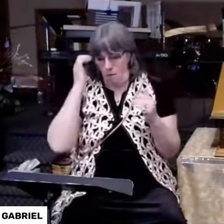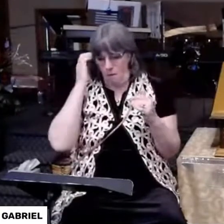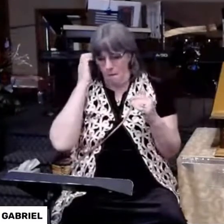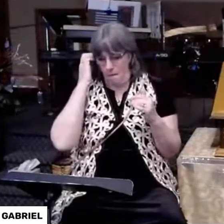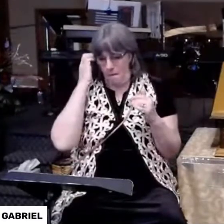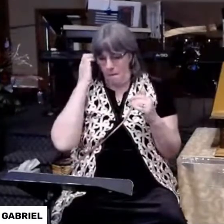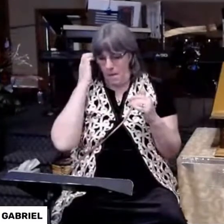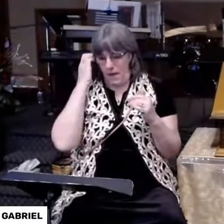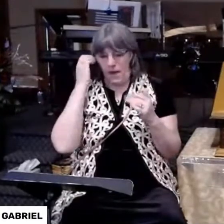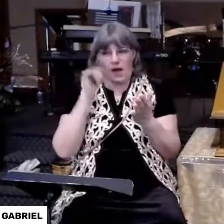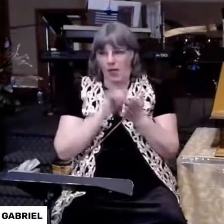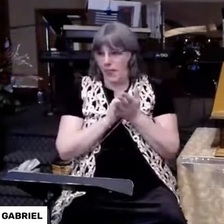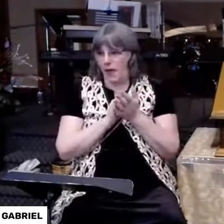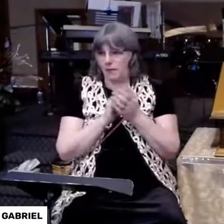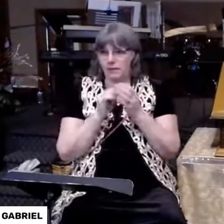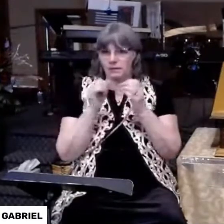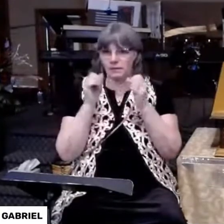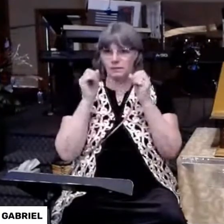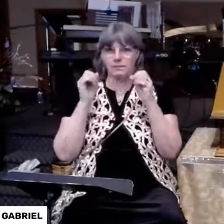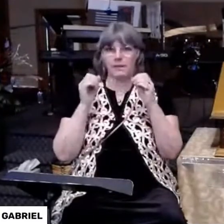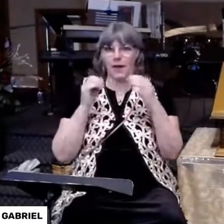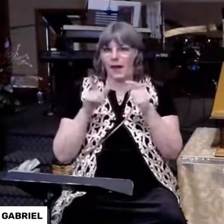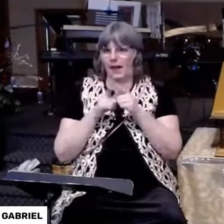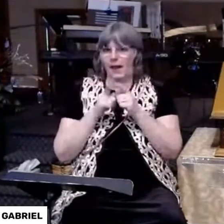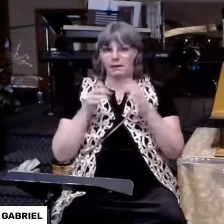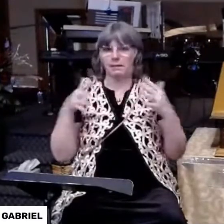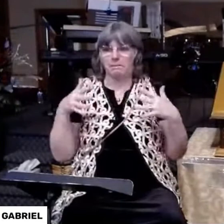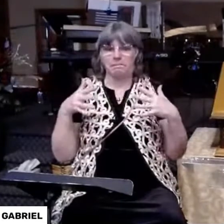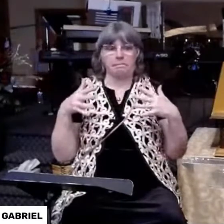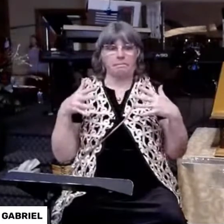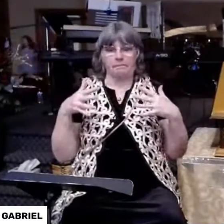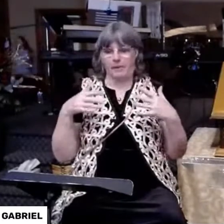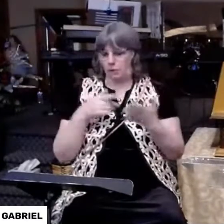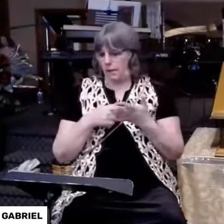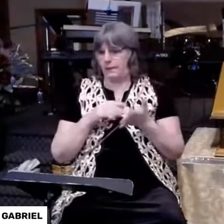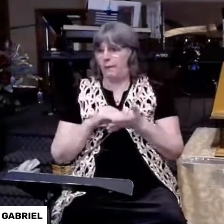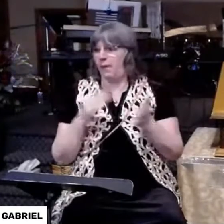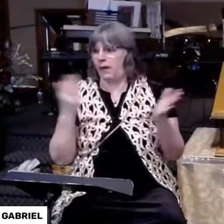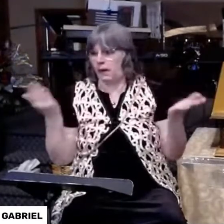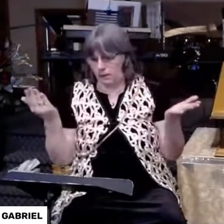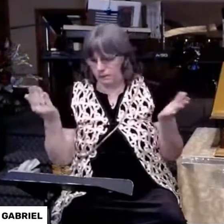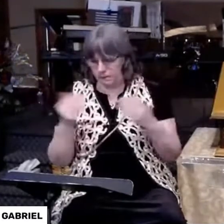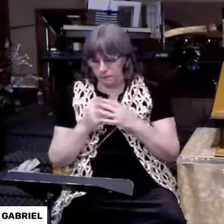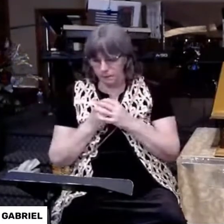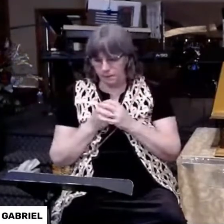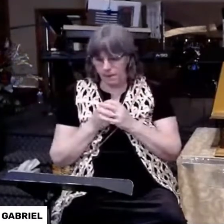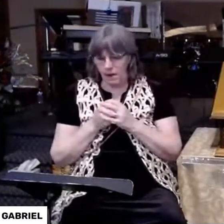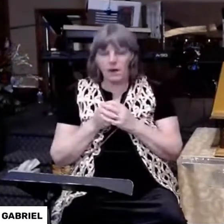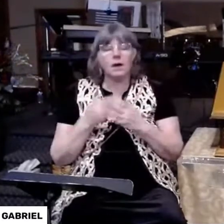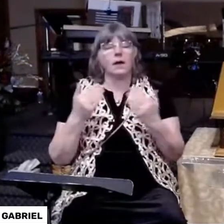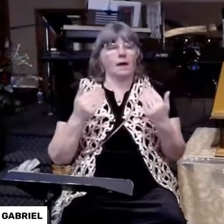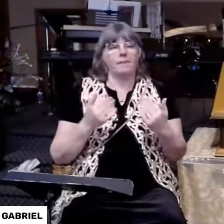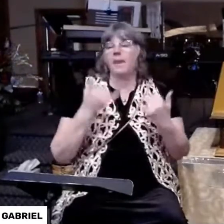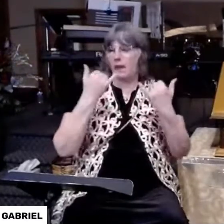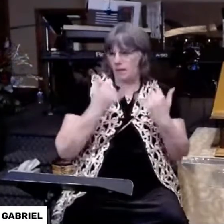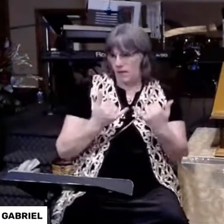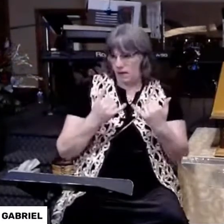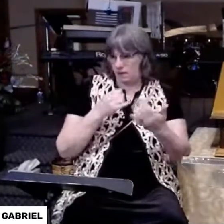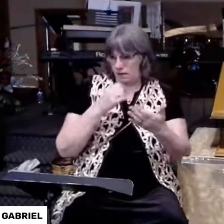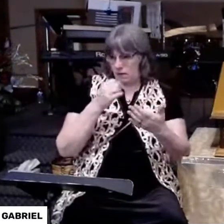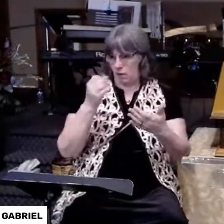So this week we read about the beginning of the giving of the Torah, the